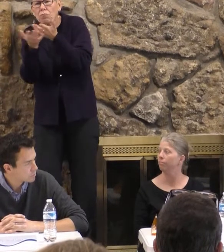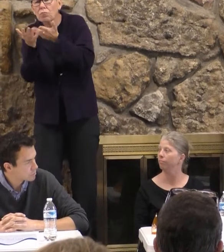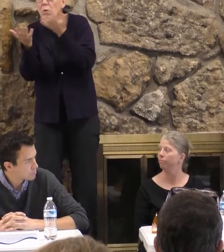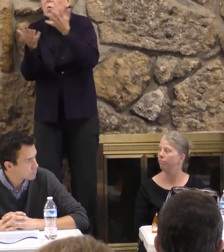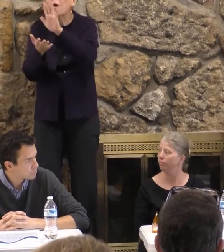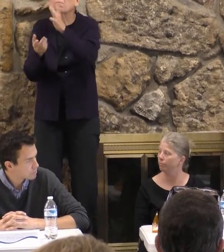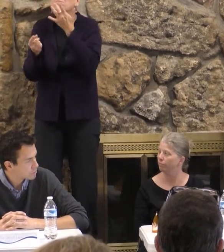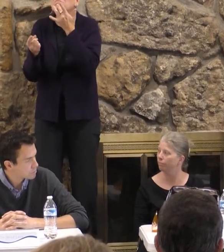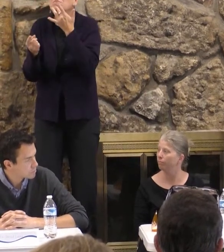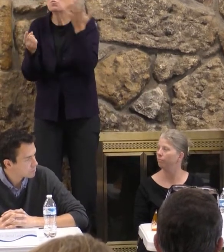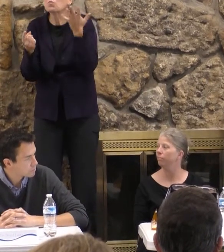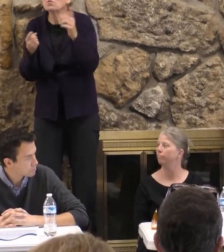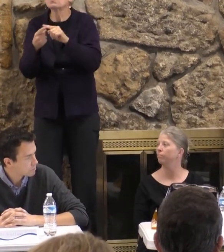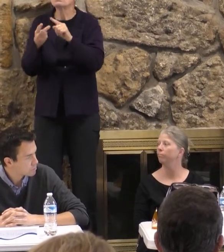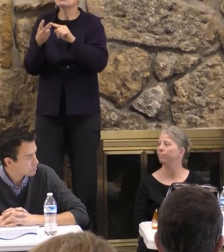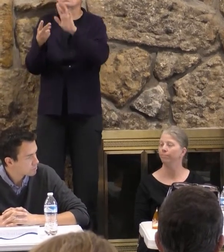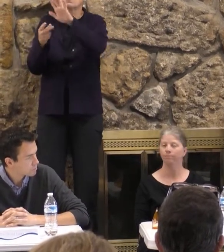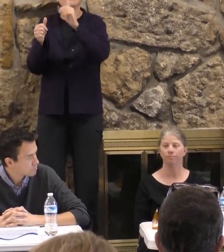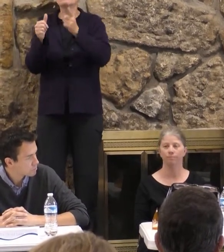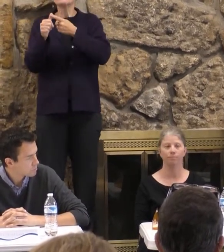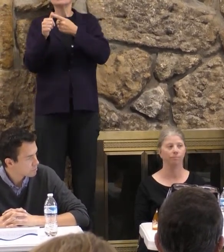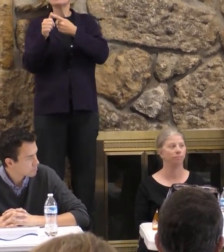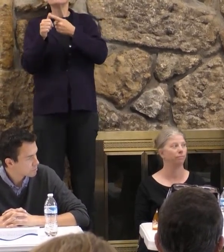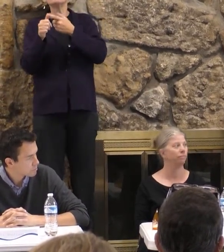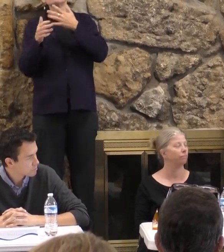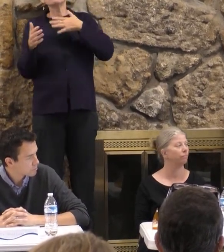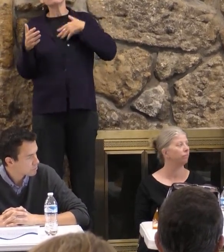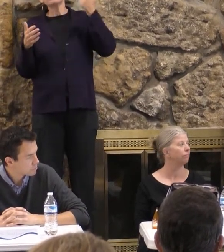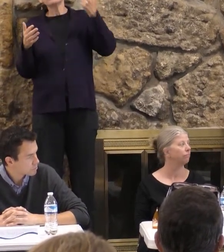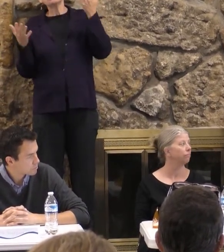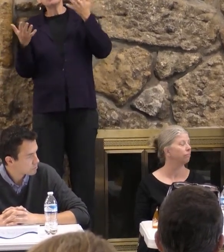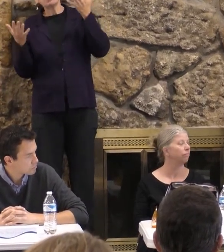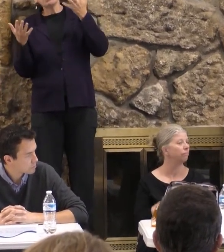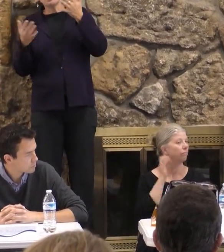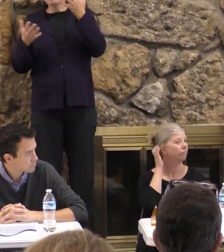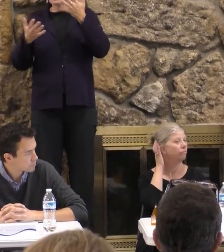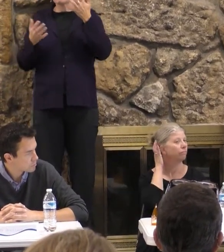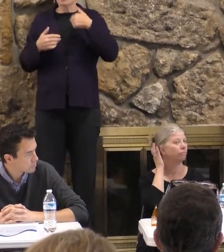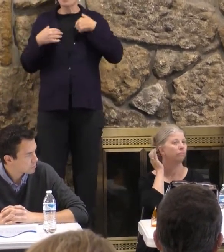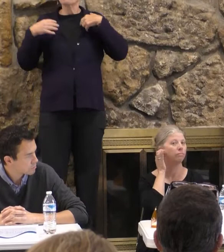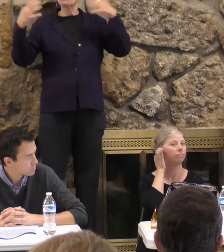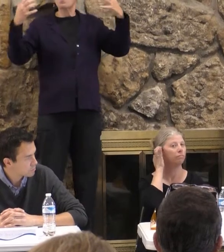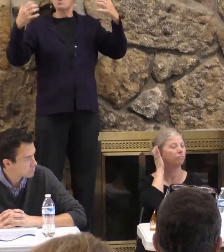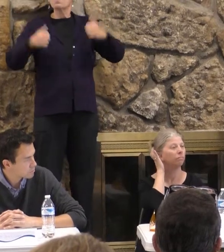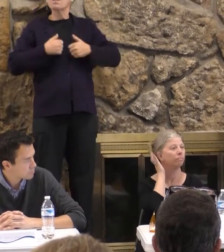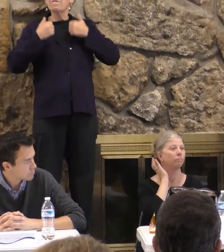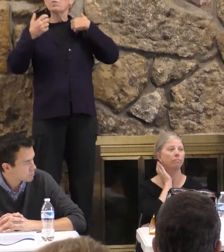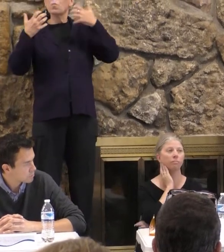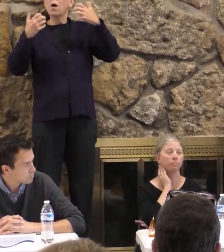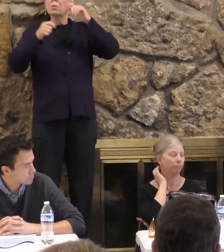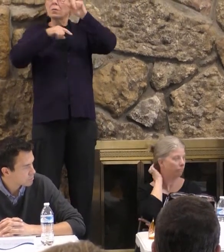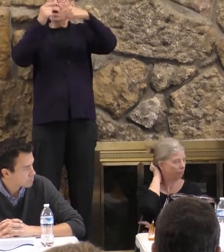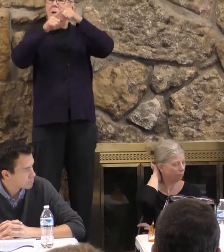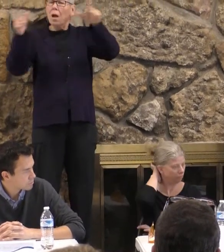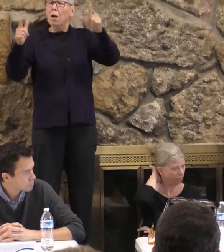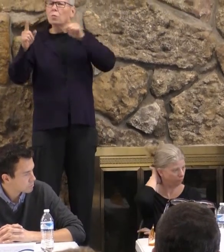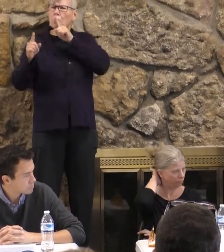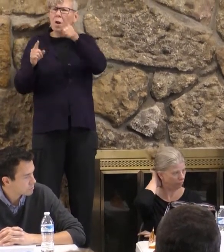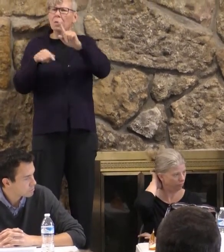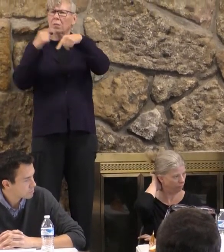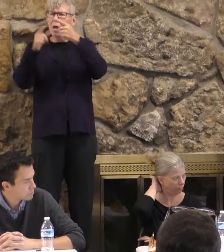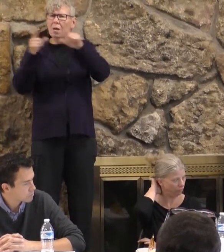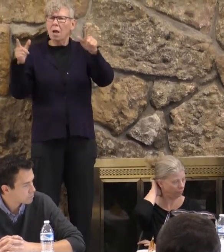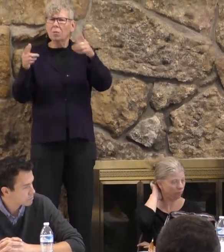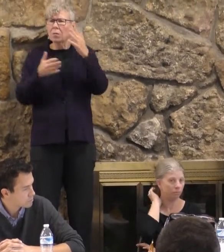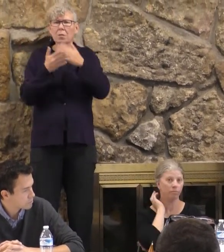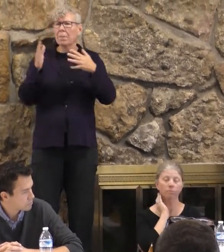accommodation. Maybe that some people prefer a live sign language interpreter. It may be that some people prefer to use written notes or